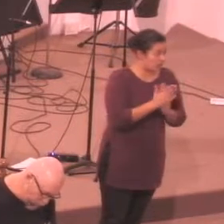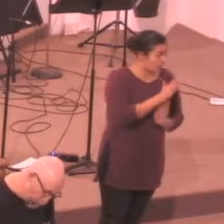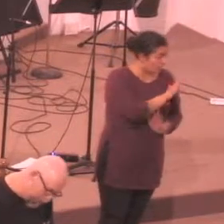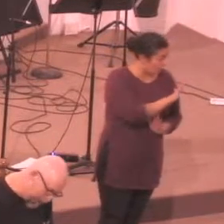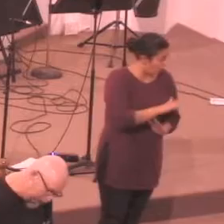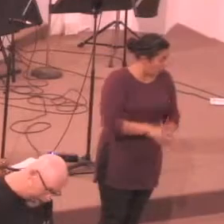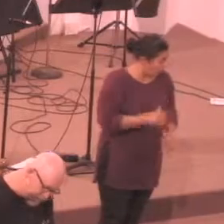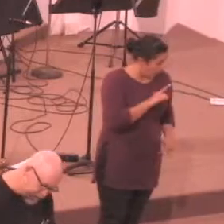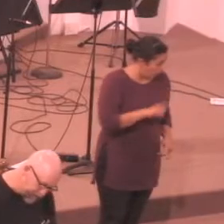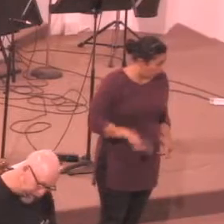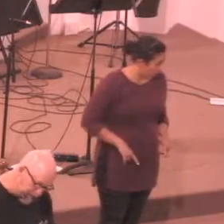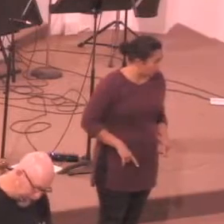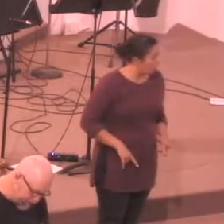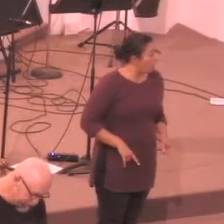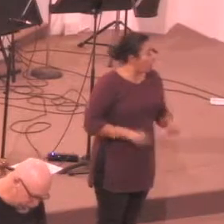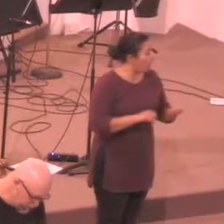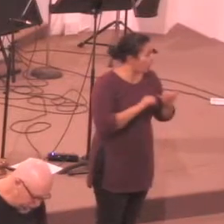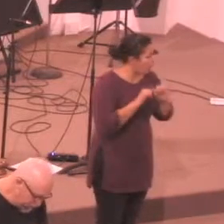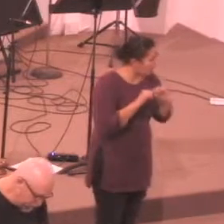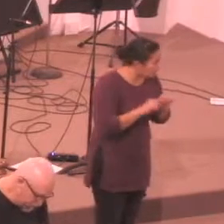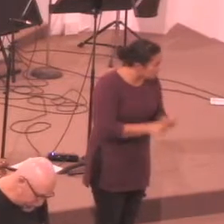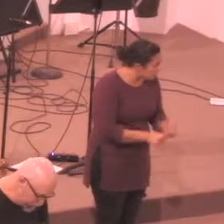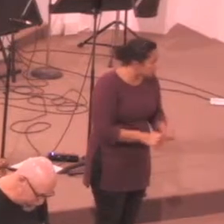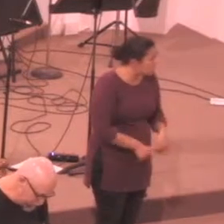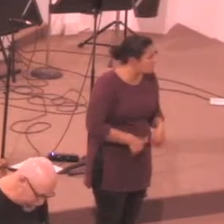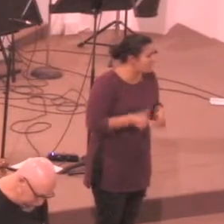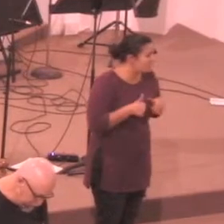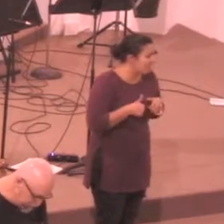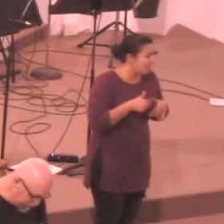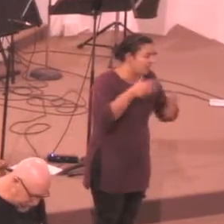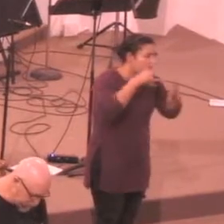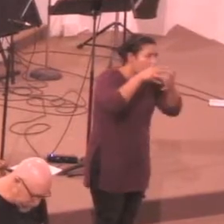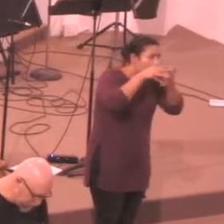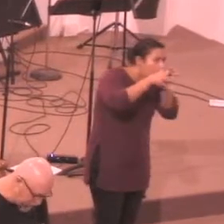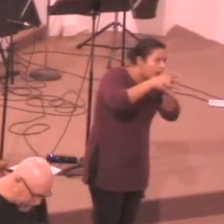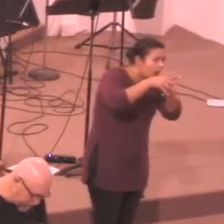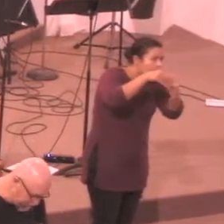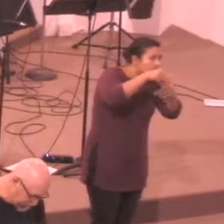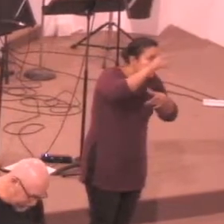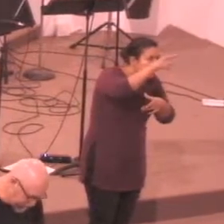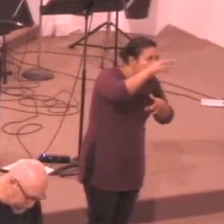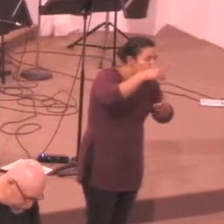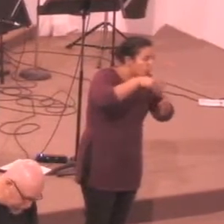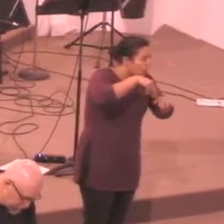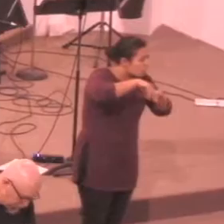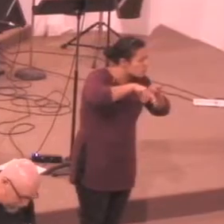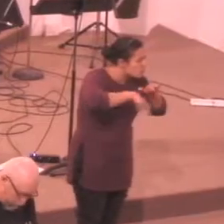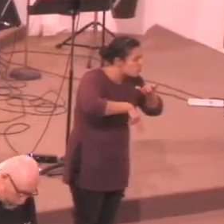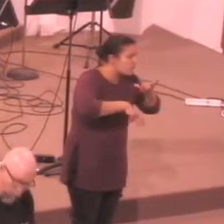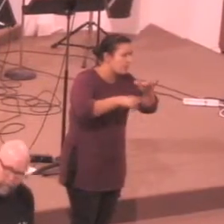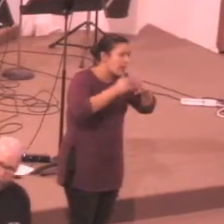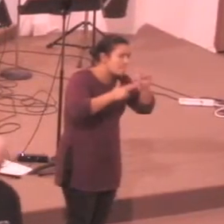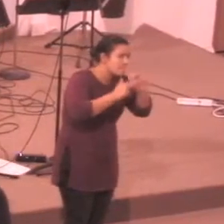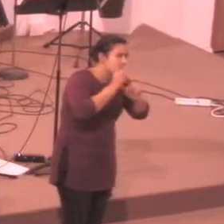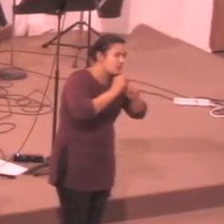live your lives in Him, rooted and built up in Him, strengthened in the faith as you were taught,